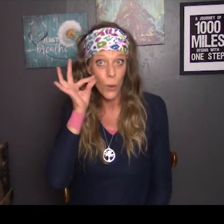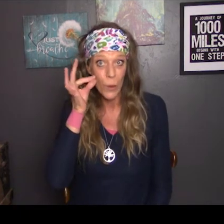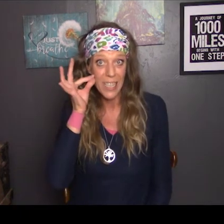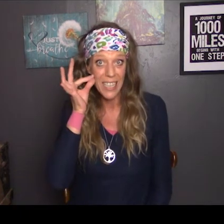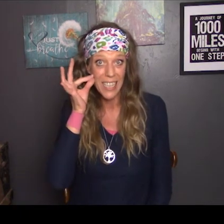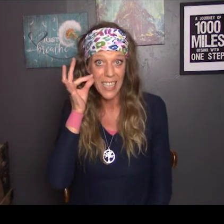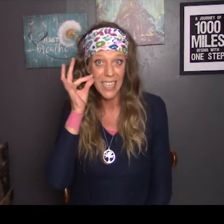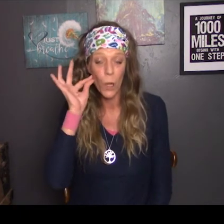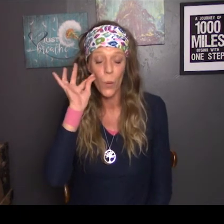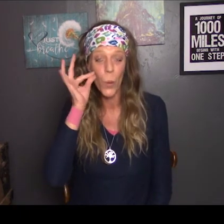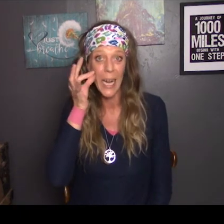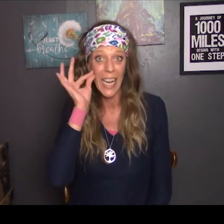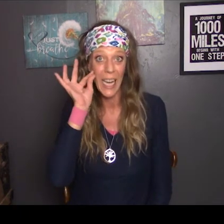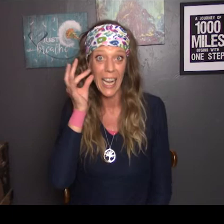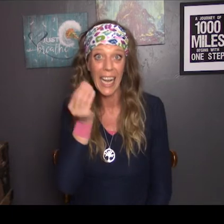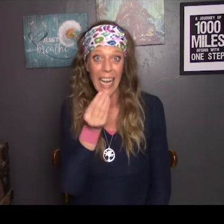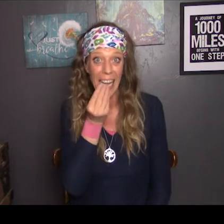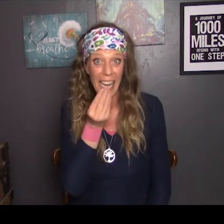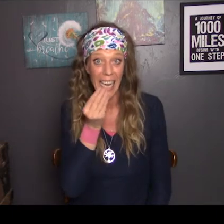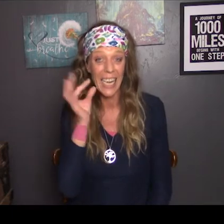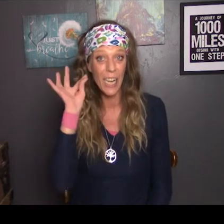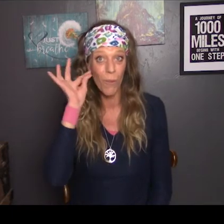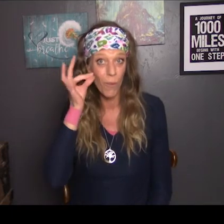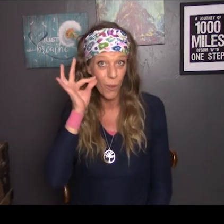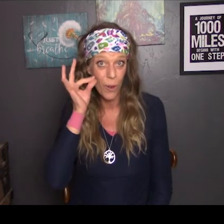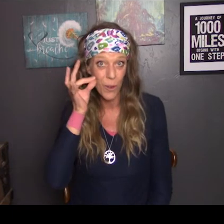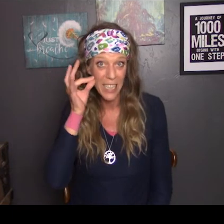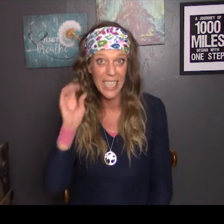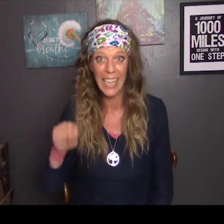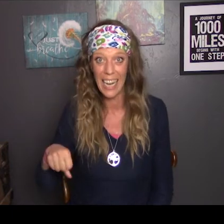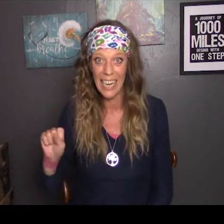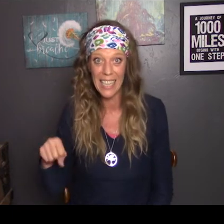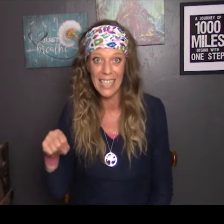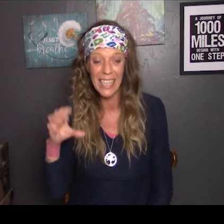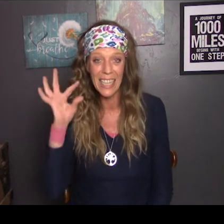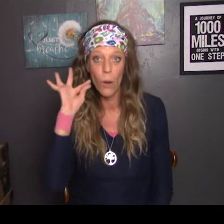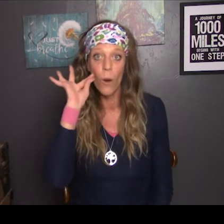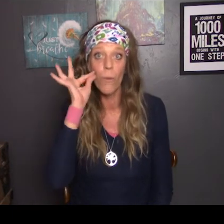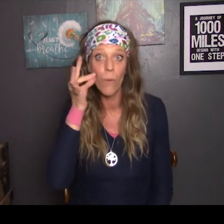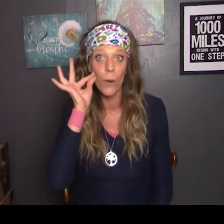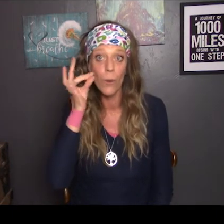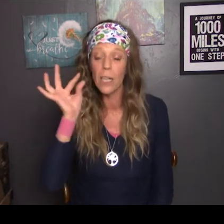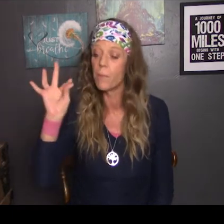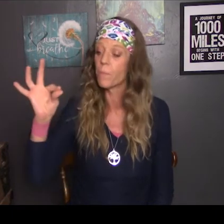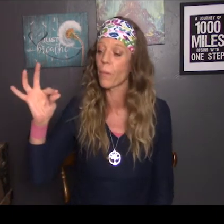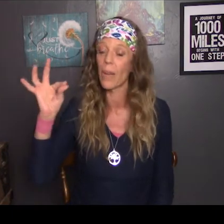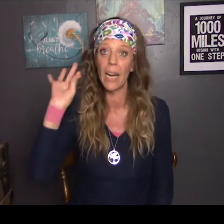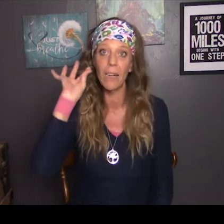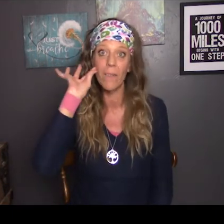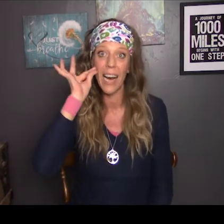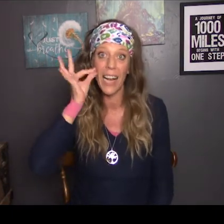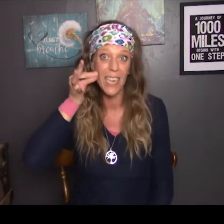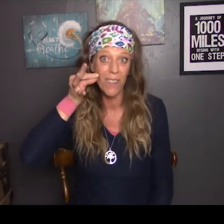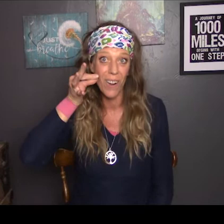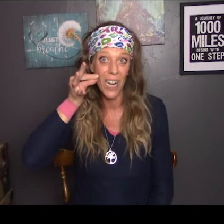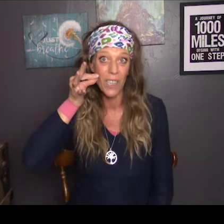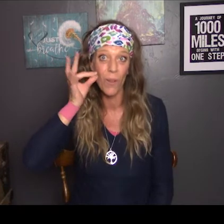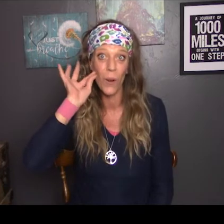Fruit. You can eat fruit. Yes. Fruit. F hand, it rocks